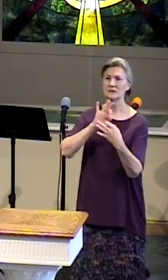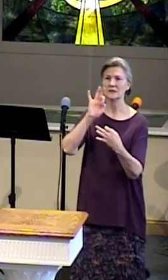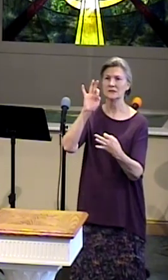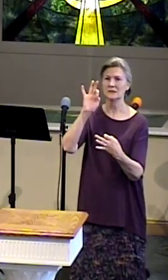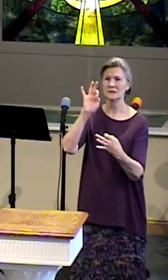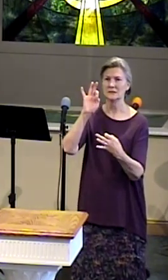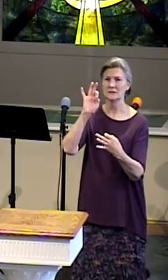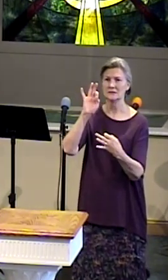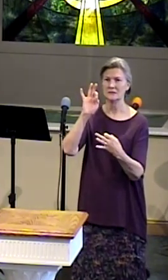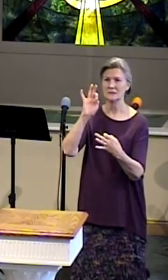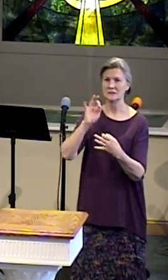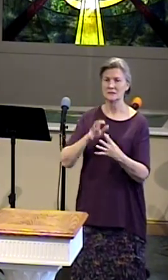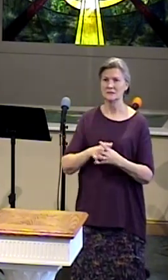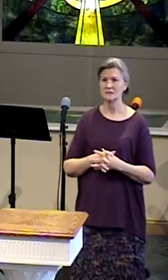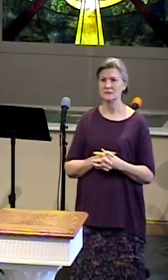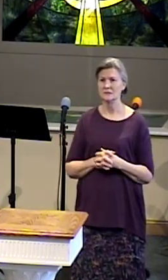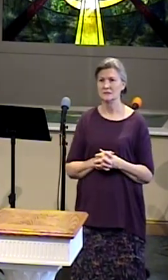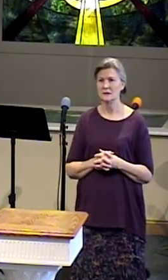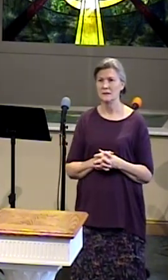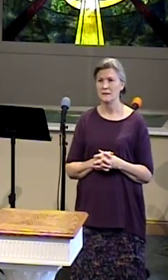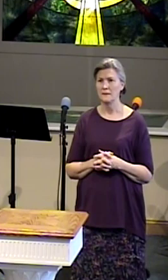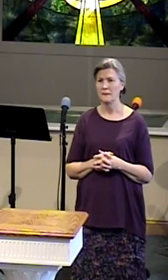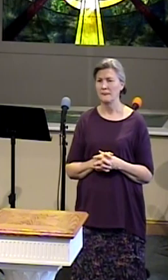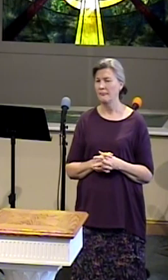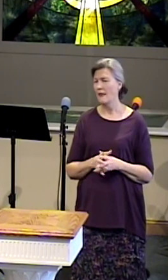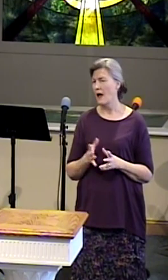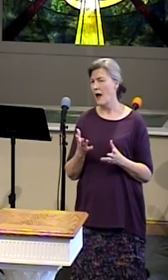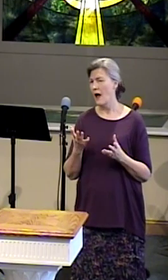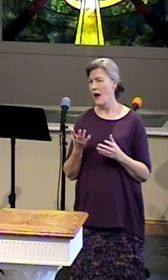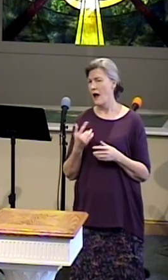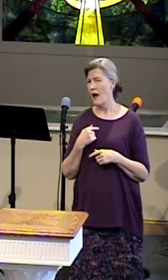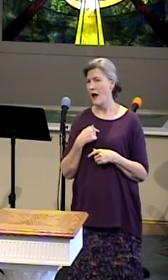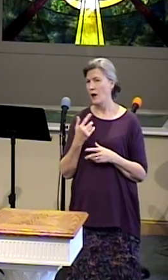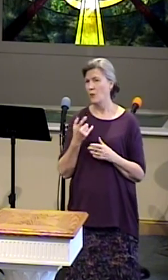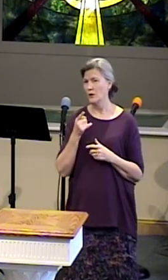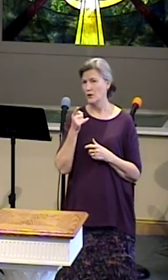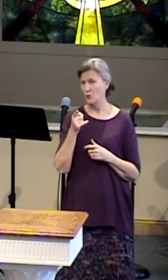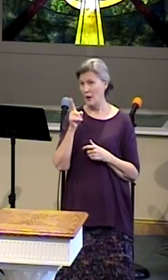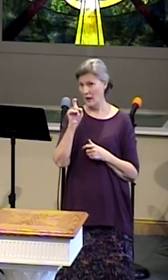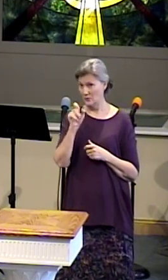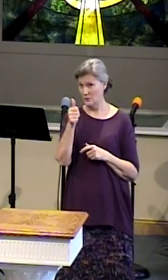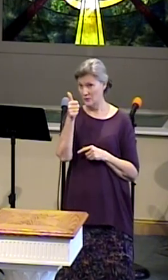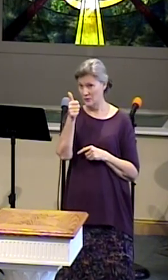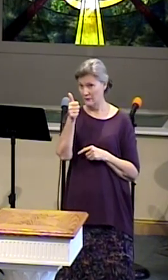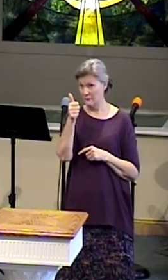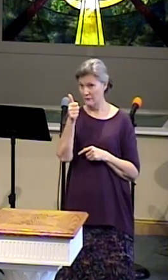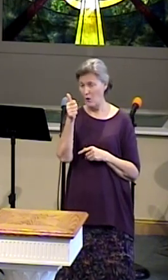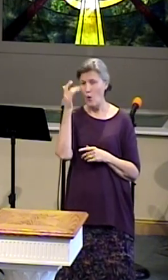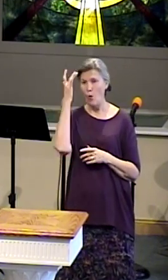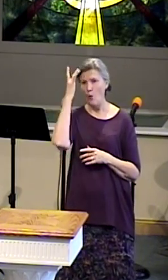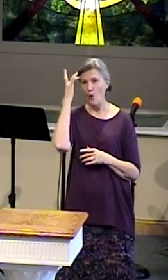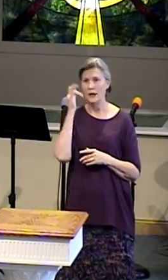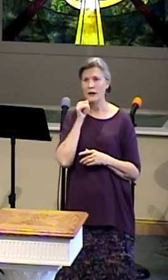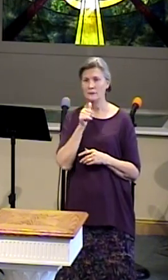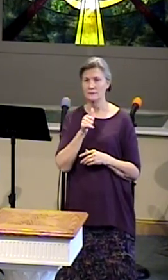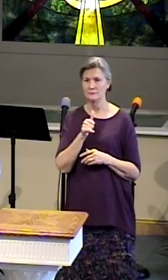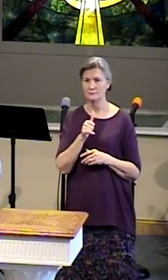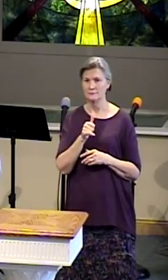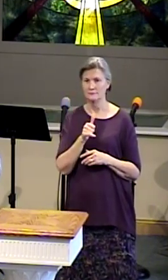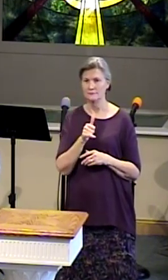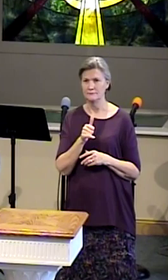I want you to ask yourself a question. Why not? Why not?